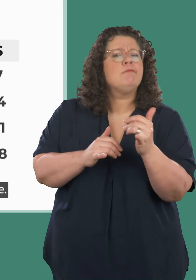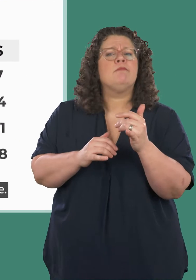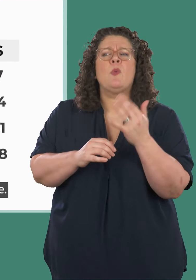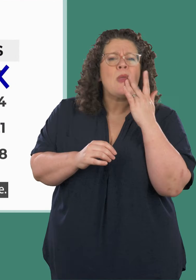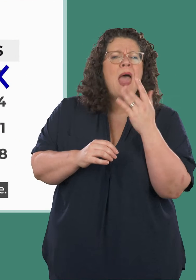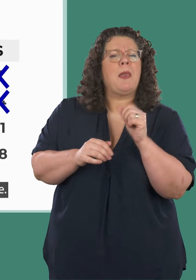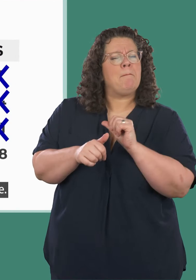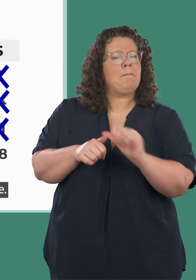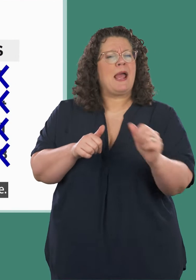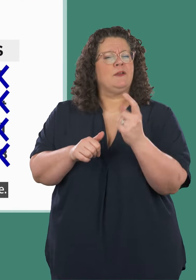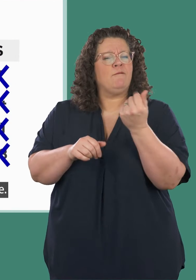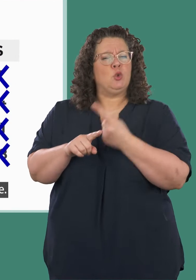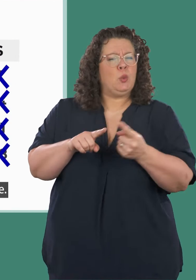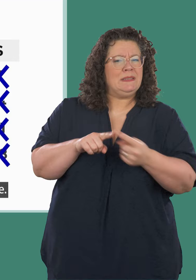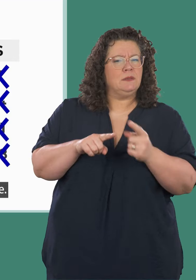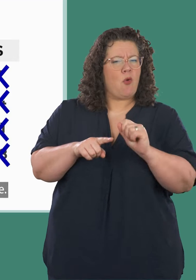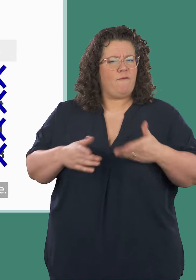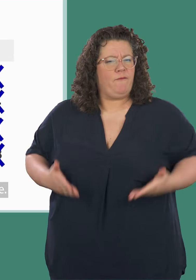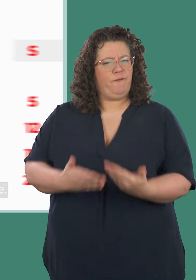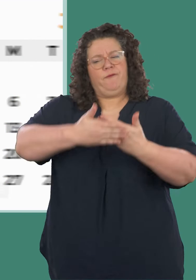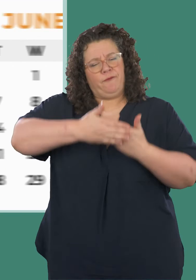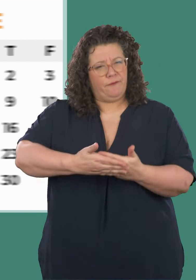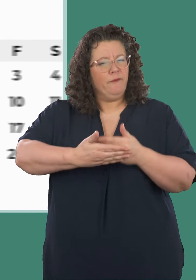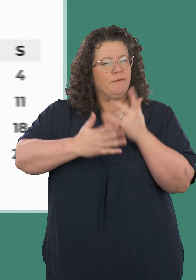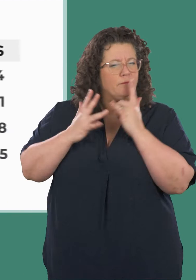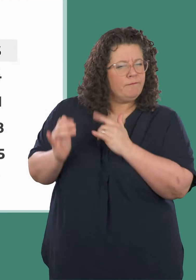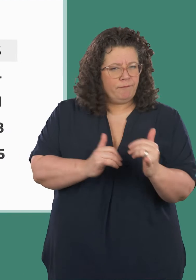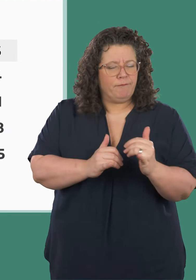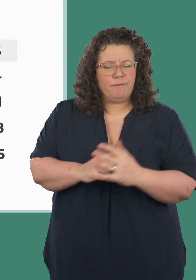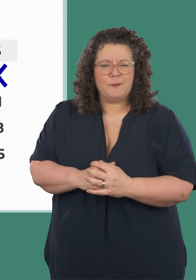Ideally, it's carried out in the first few weeks of life.